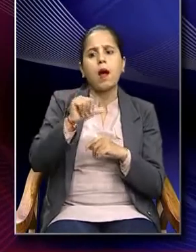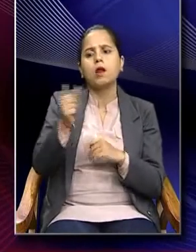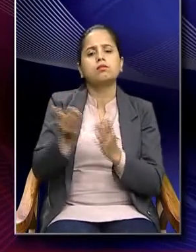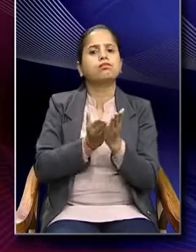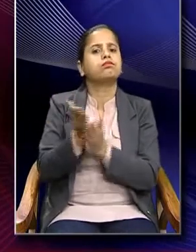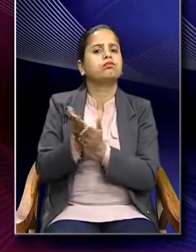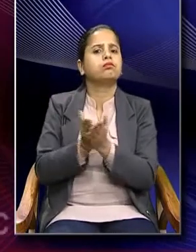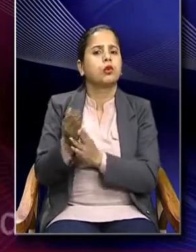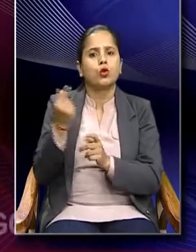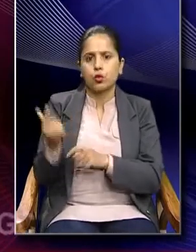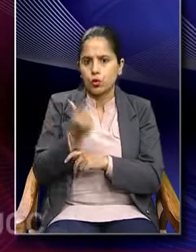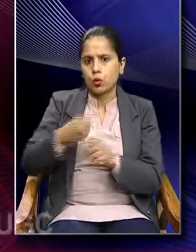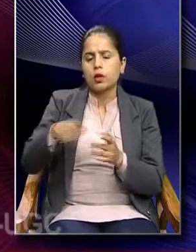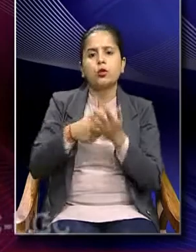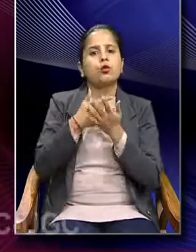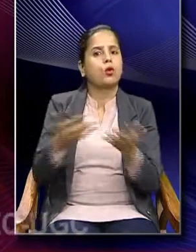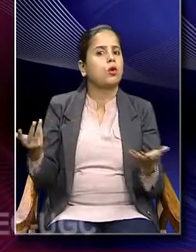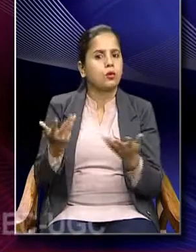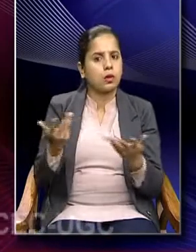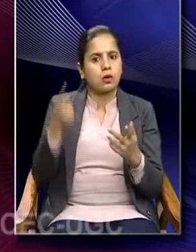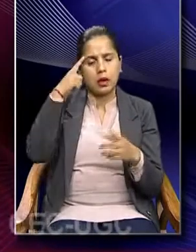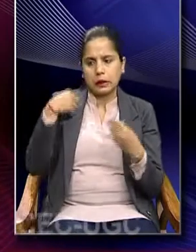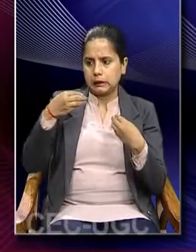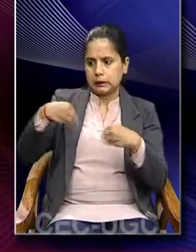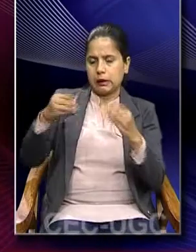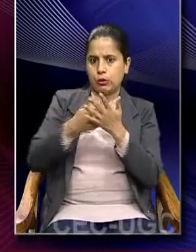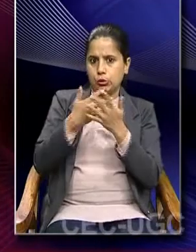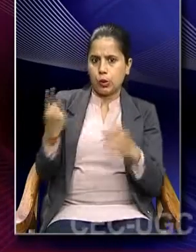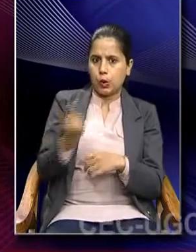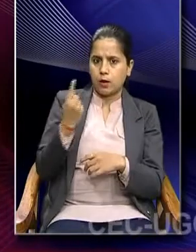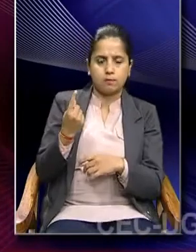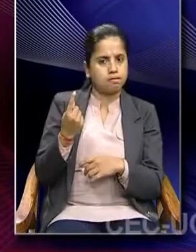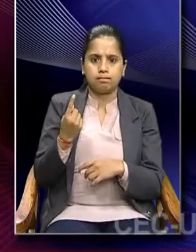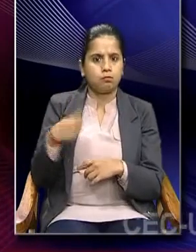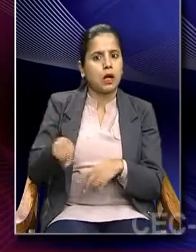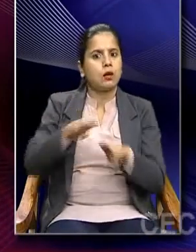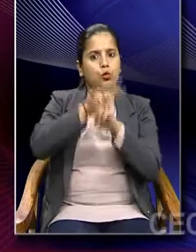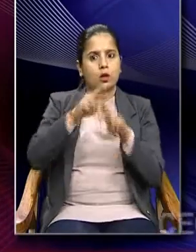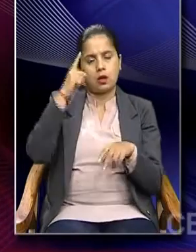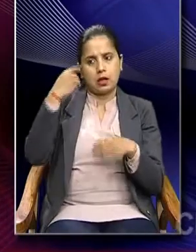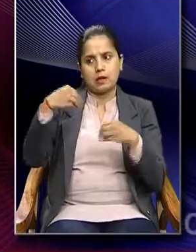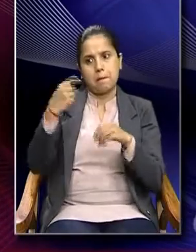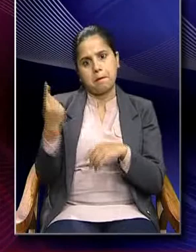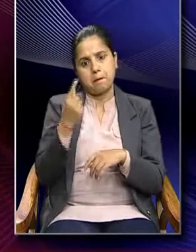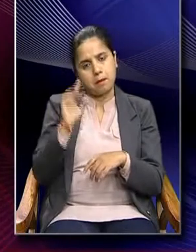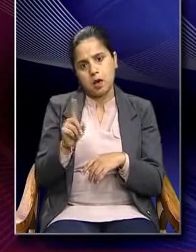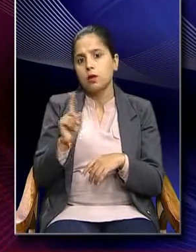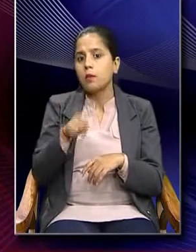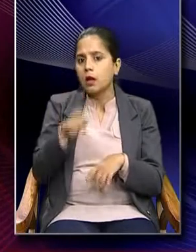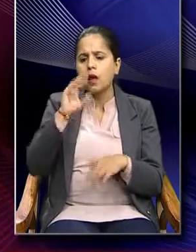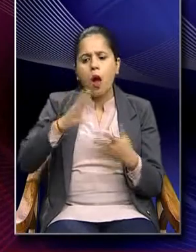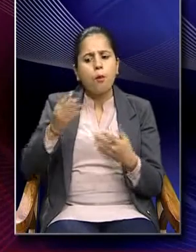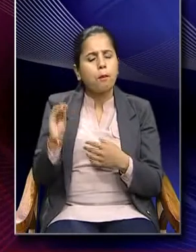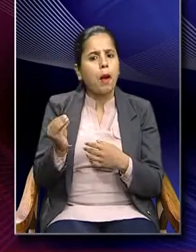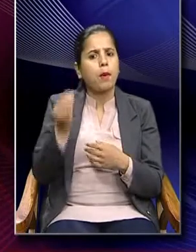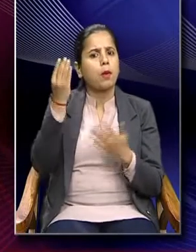alternative uses of the resources. So rather than selling the resources in the international markets at the terms and